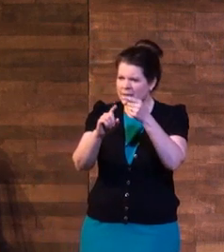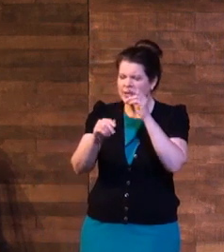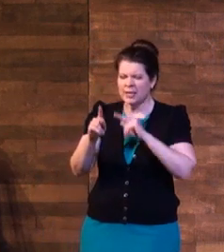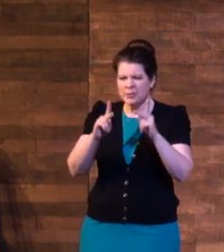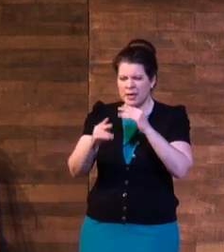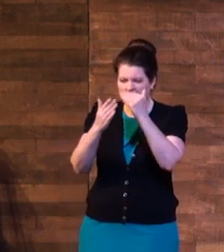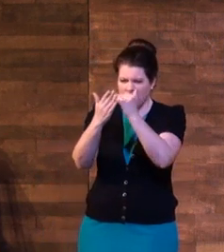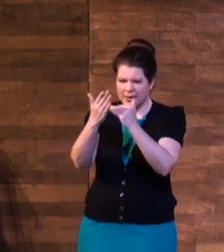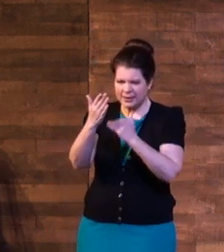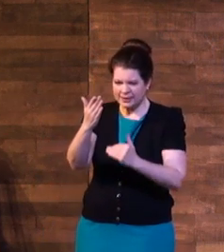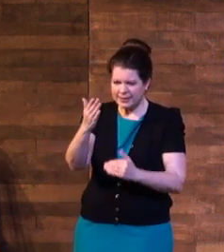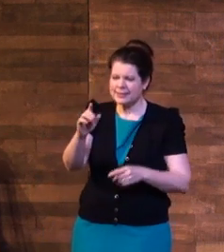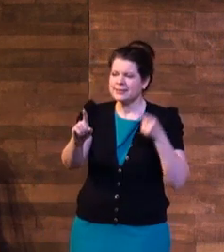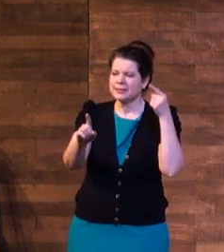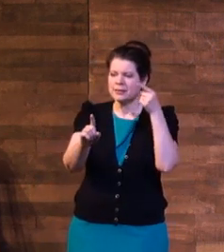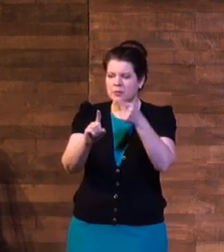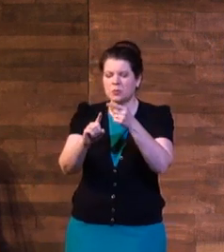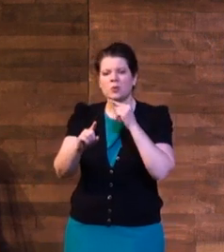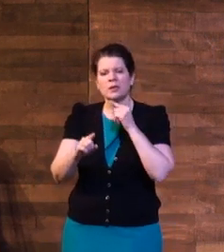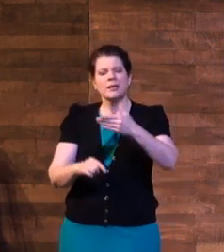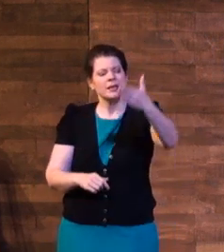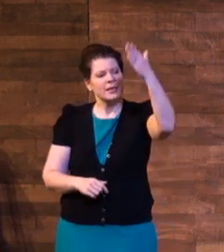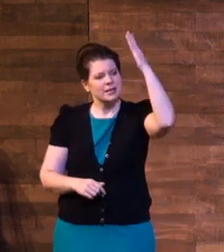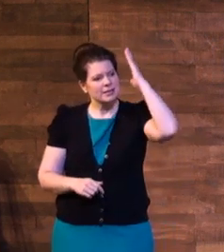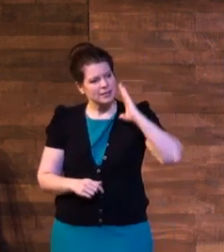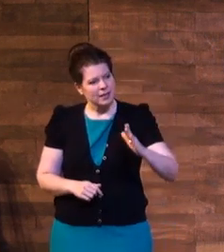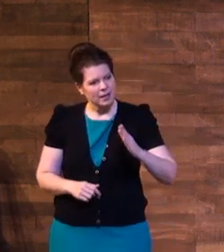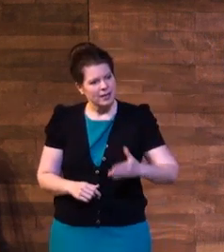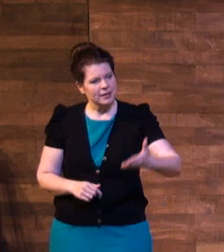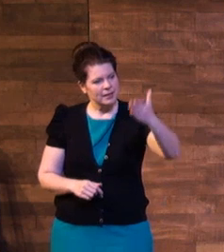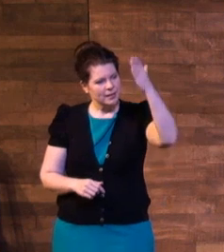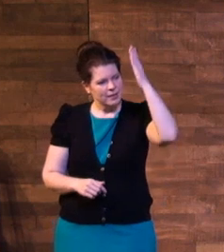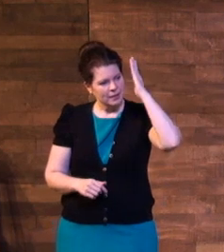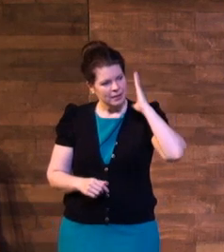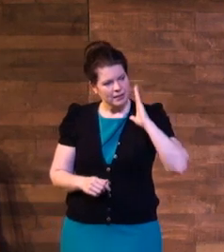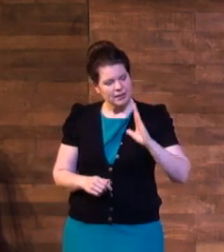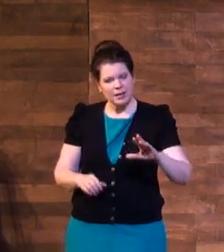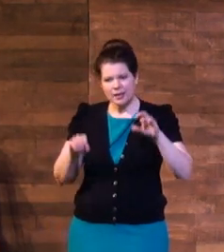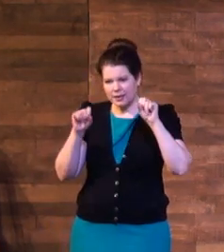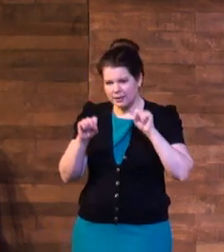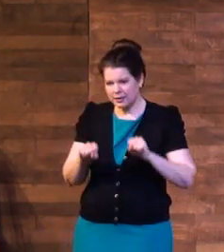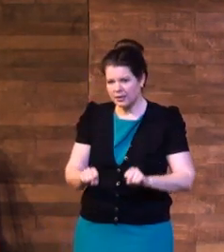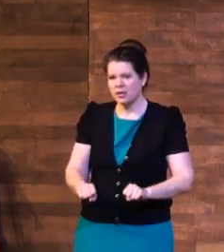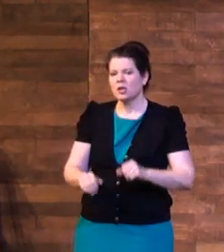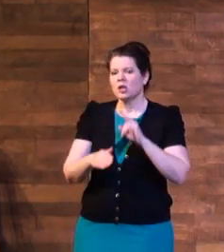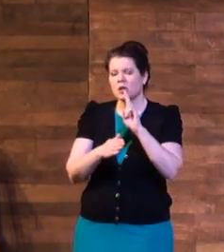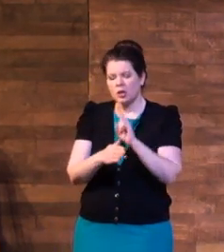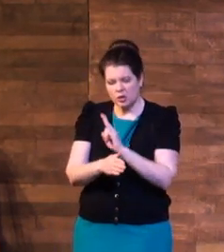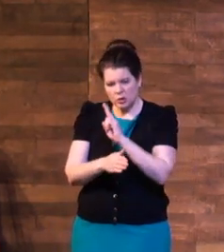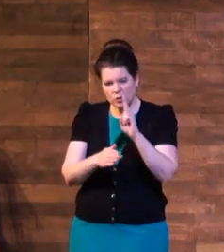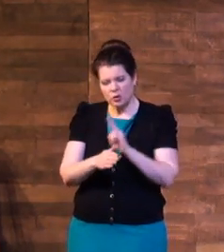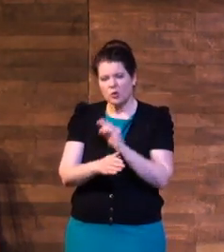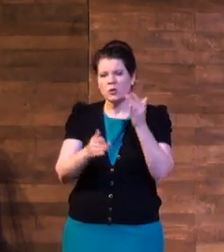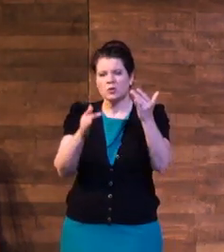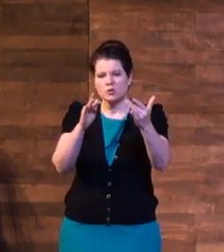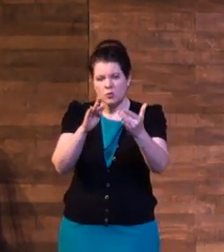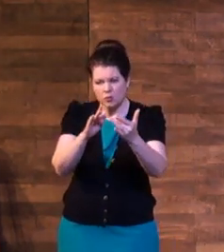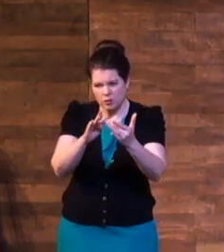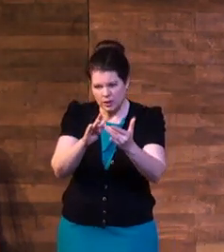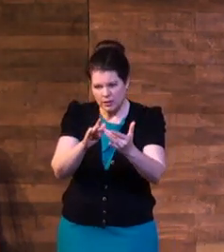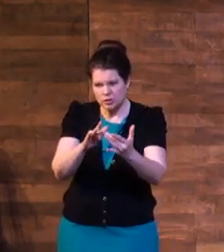God. It's about who God's willing to work through in order to reach his people, in order to save his people and keep his